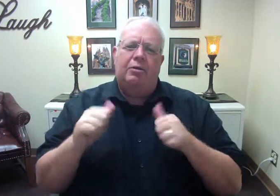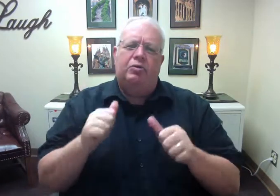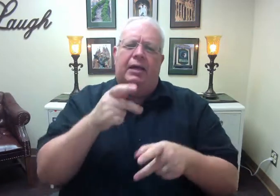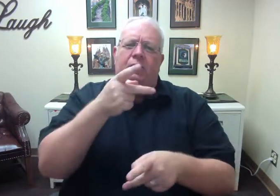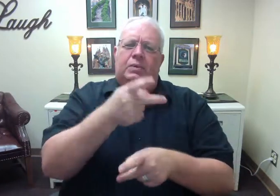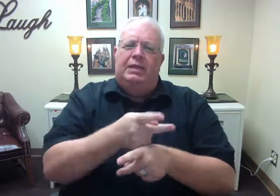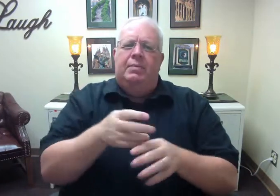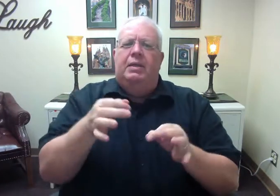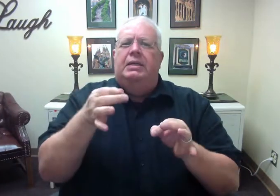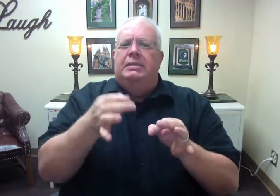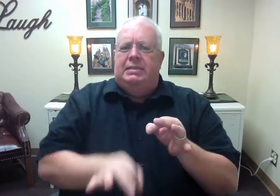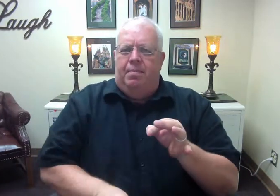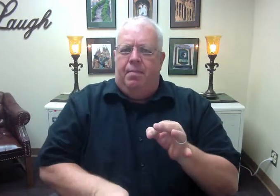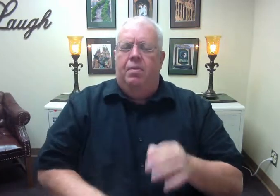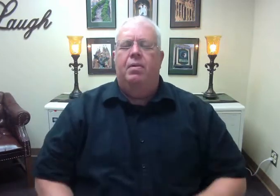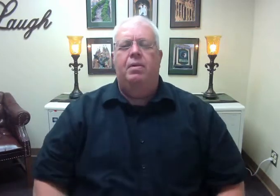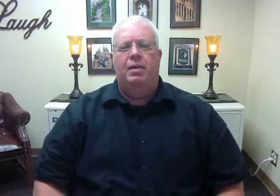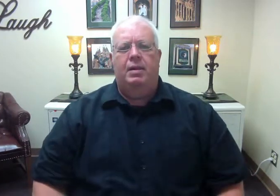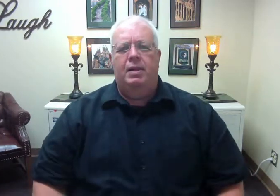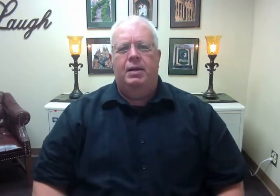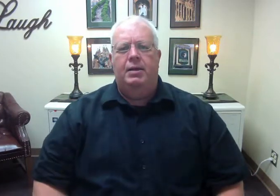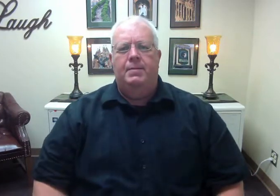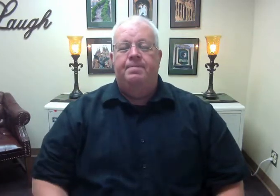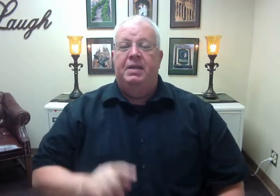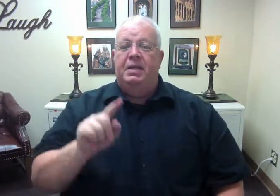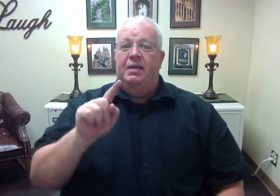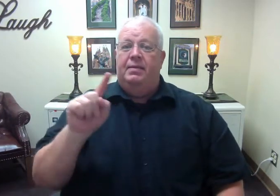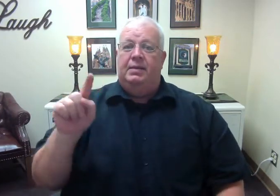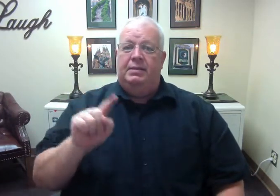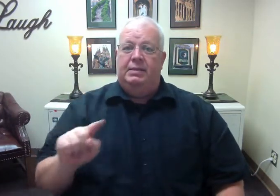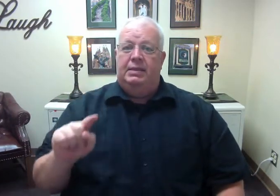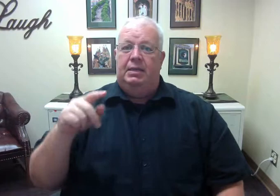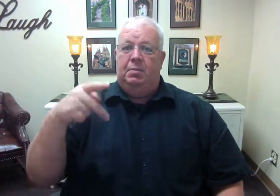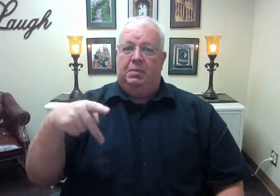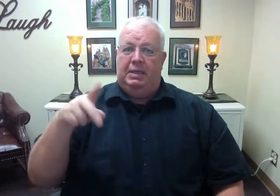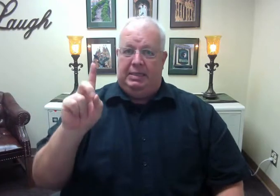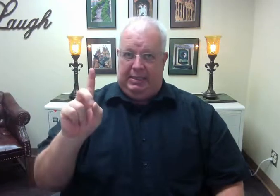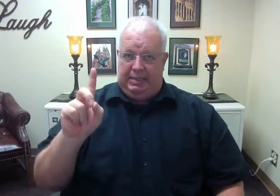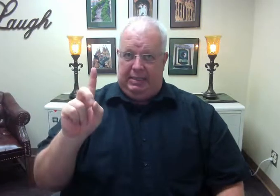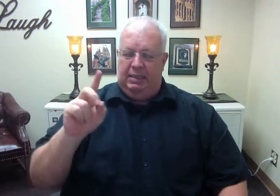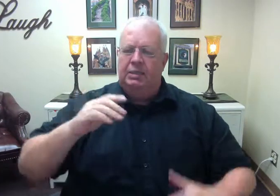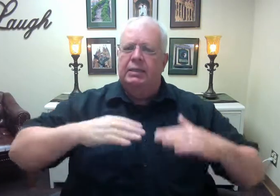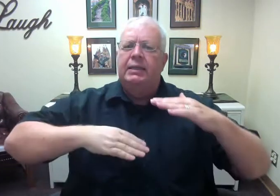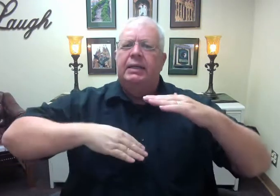The ZPD is the upper limit of a child's ability to do something.